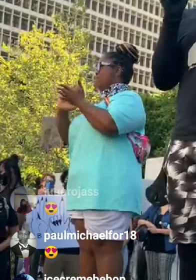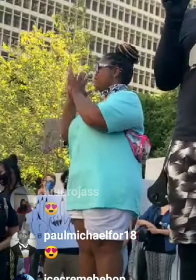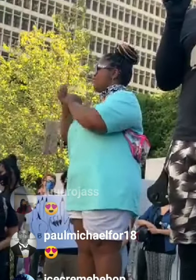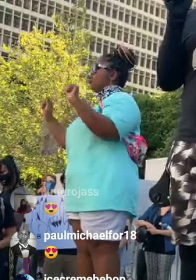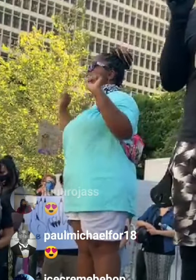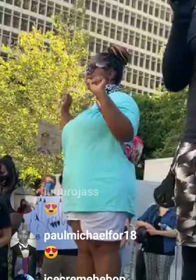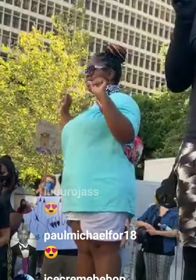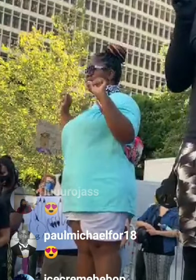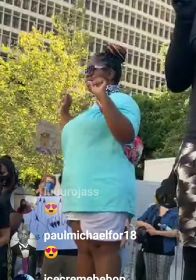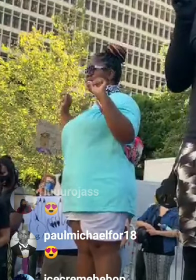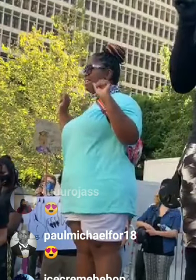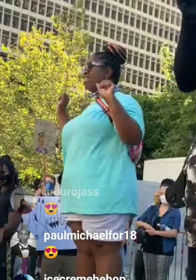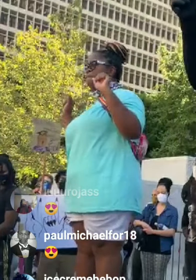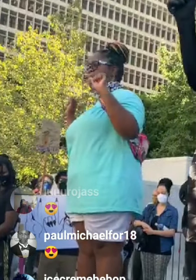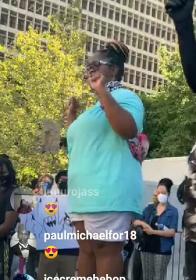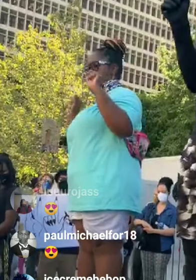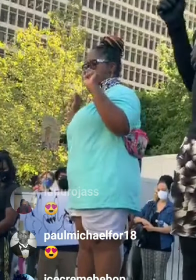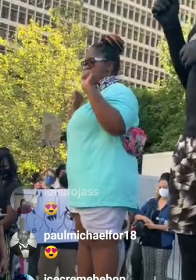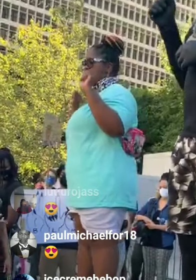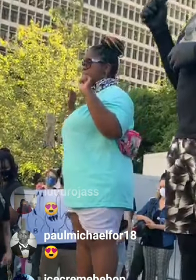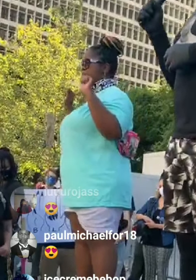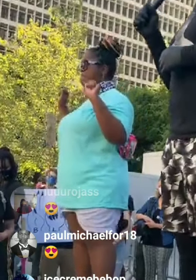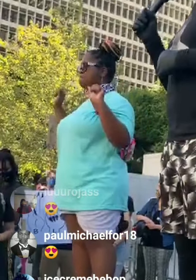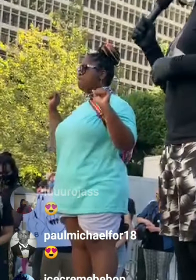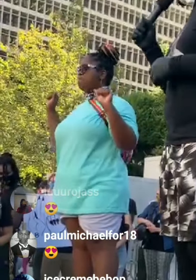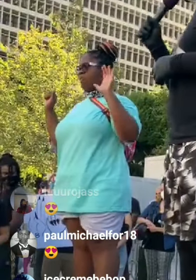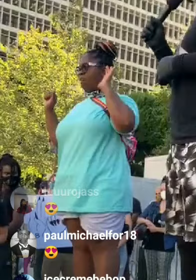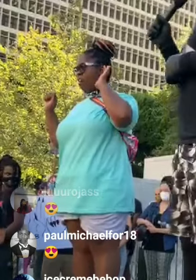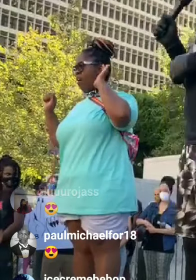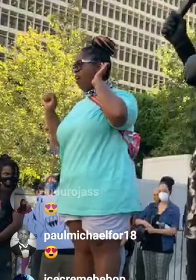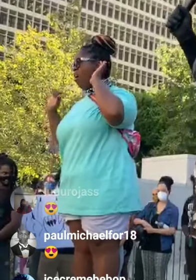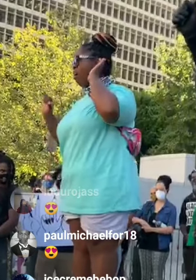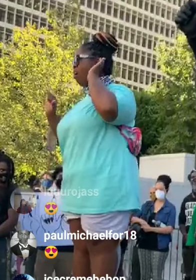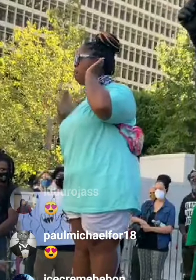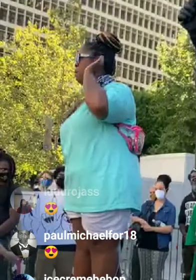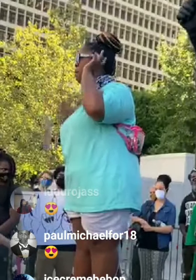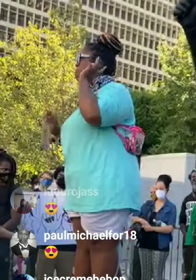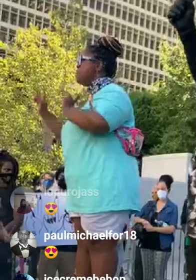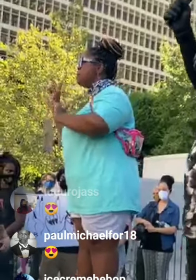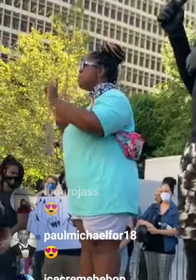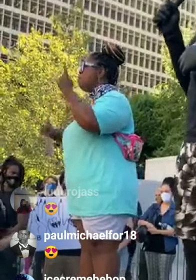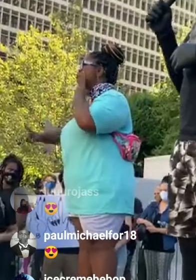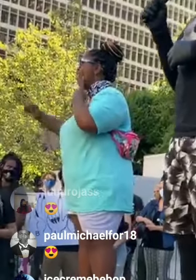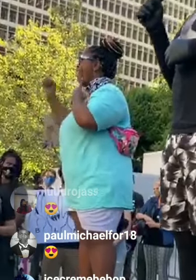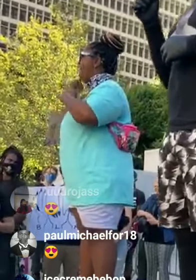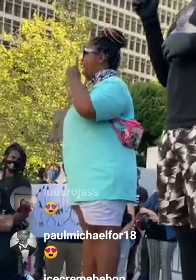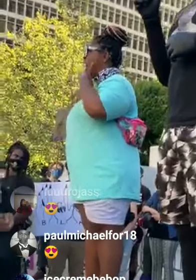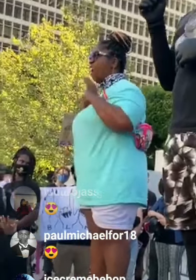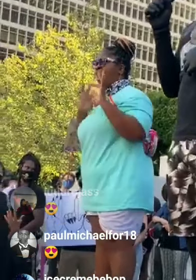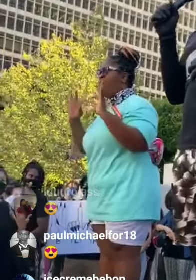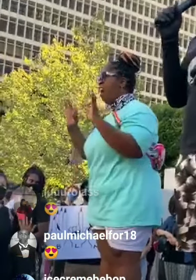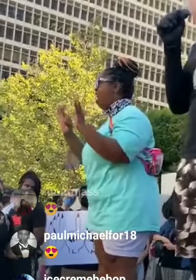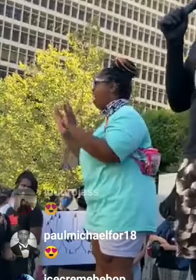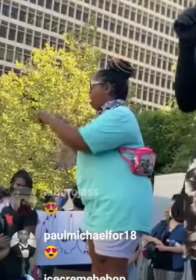are free. I can hear my people crying, I can't